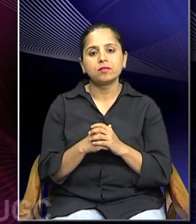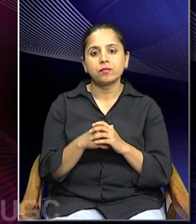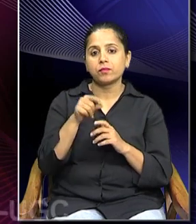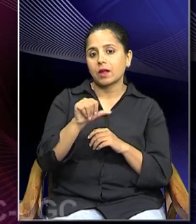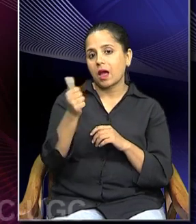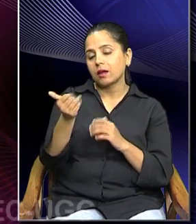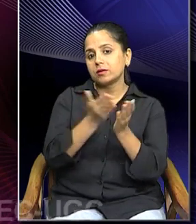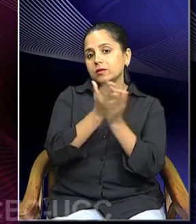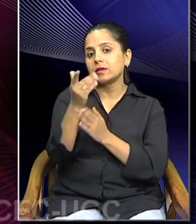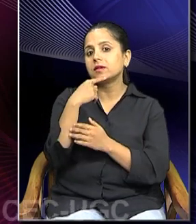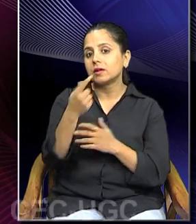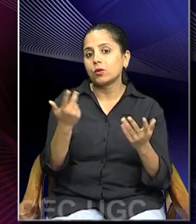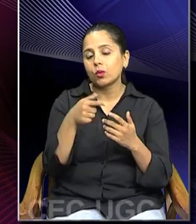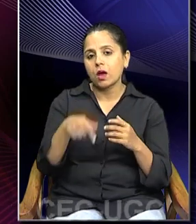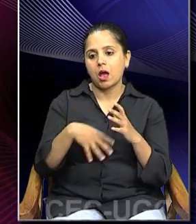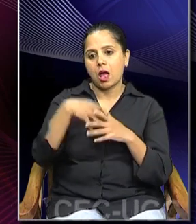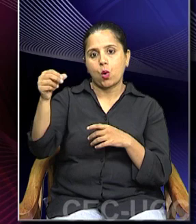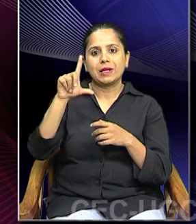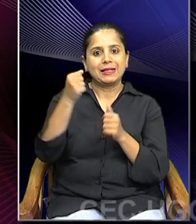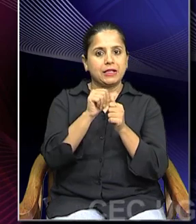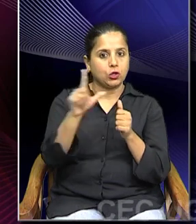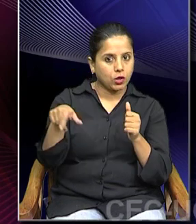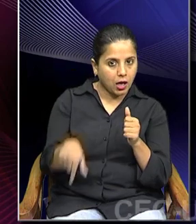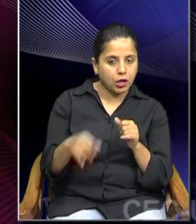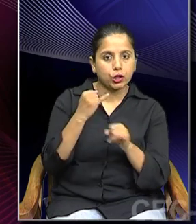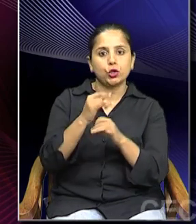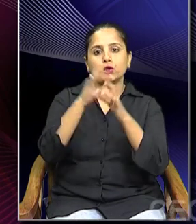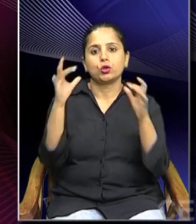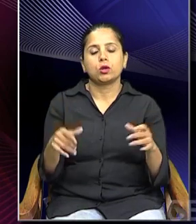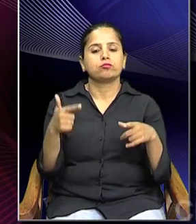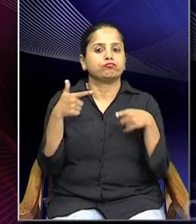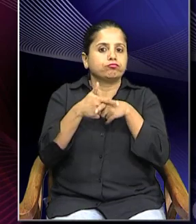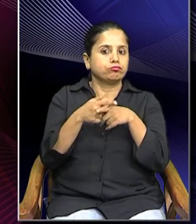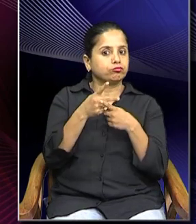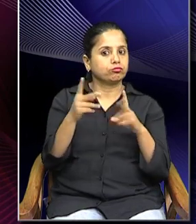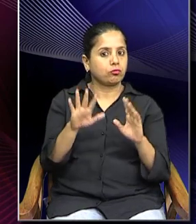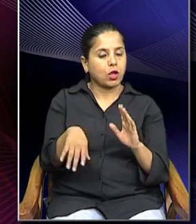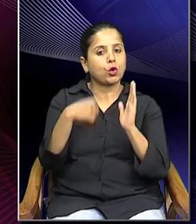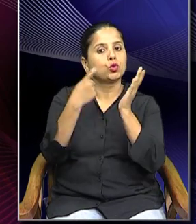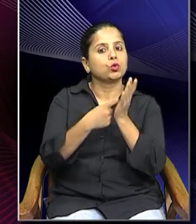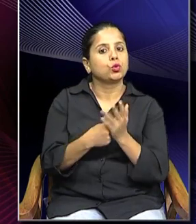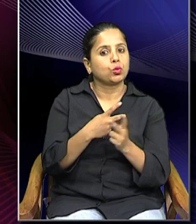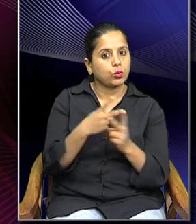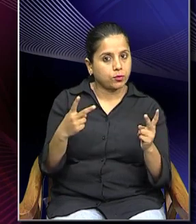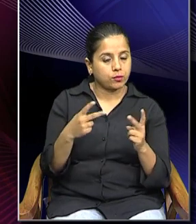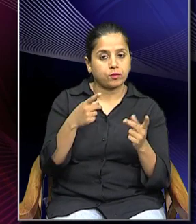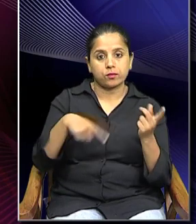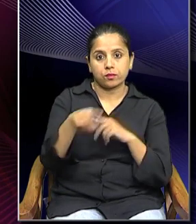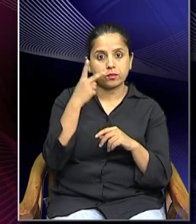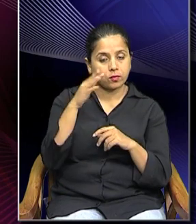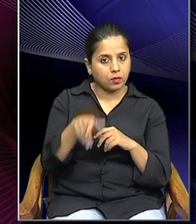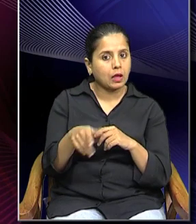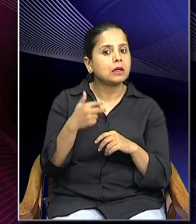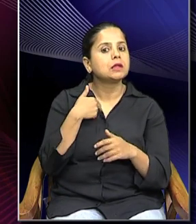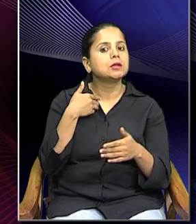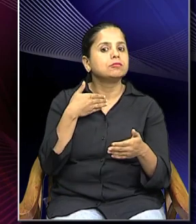Another alternative was external legal and institutional constraint or provision that deliberately restricts